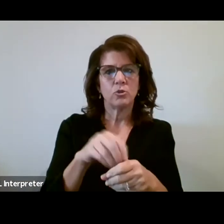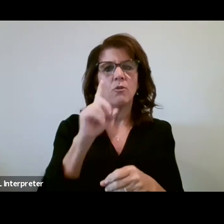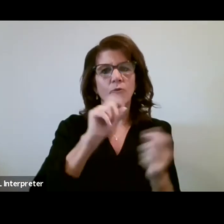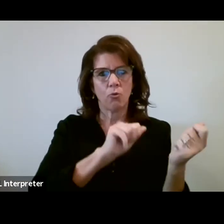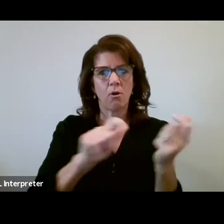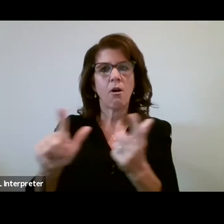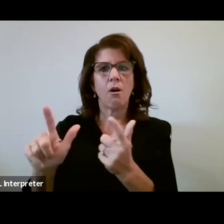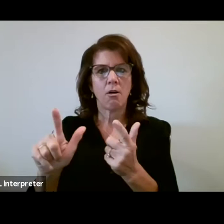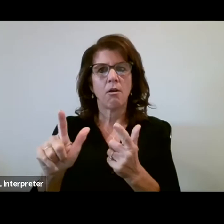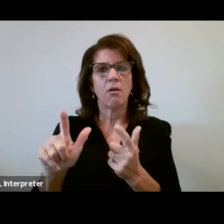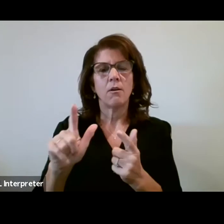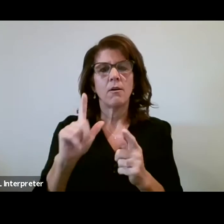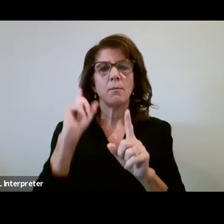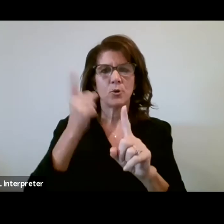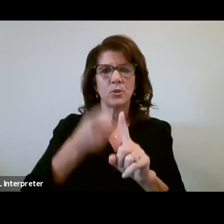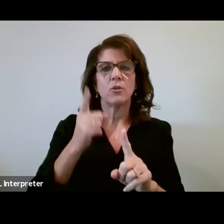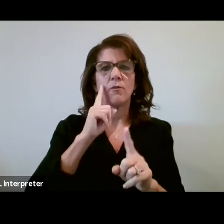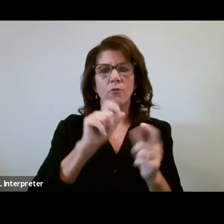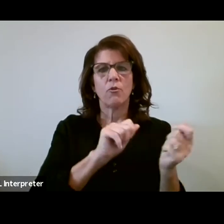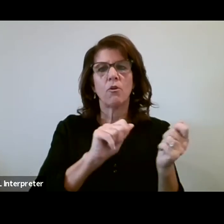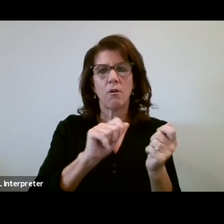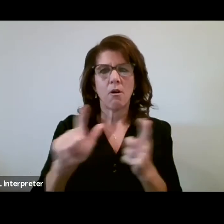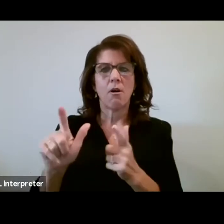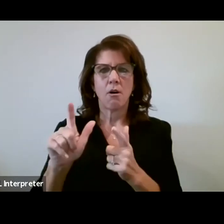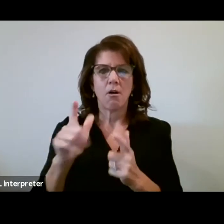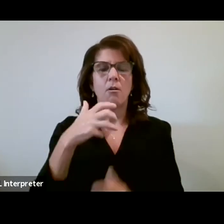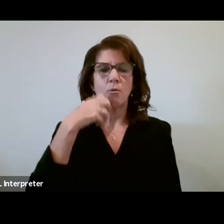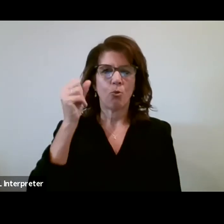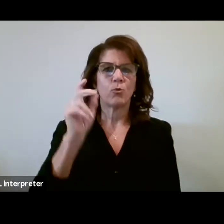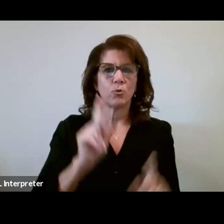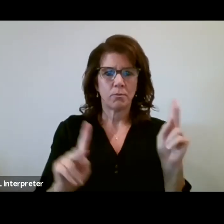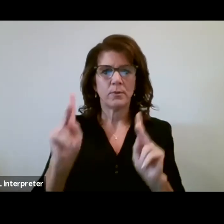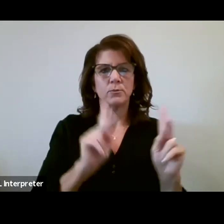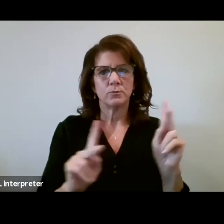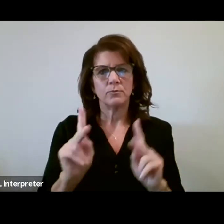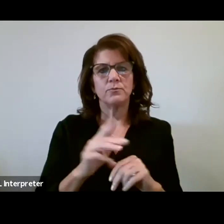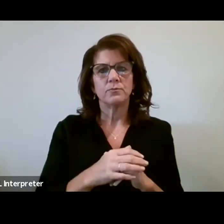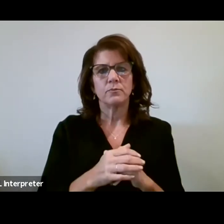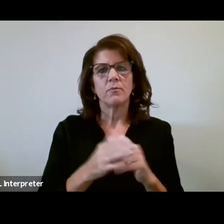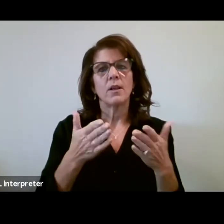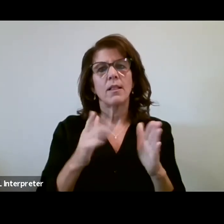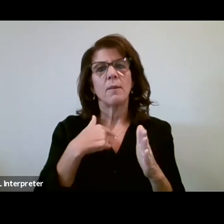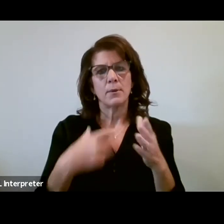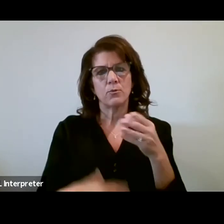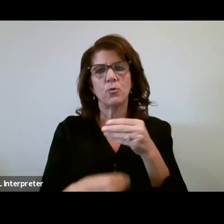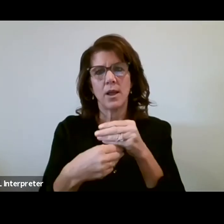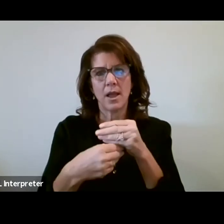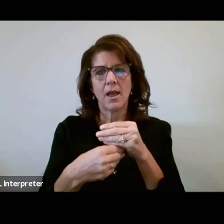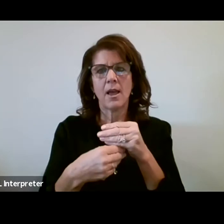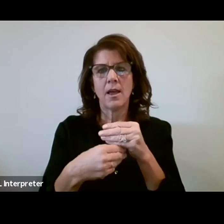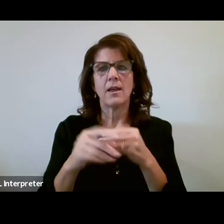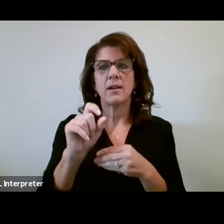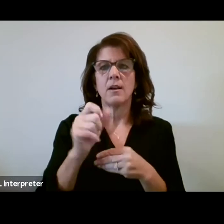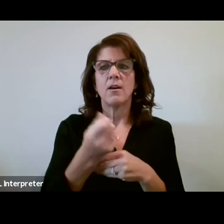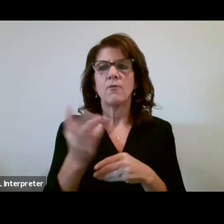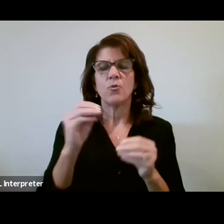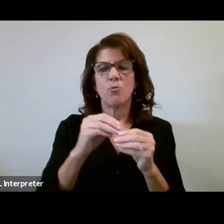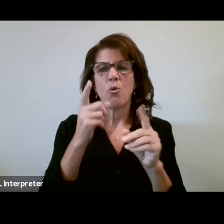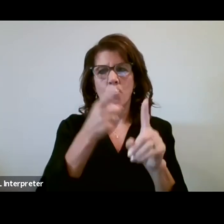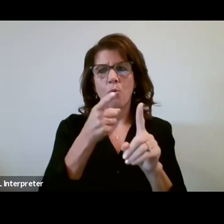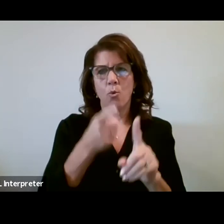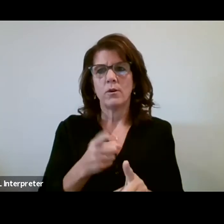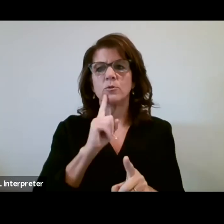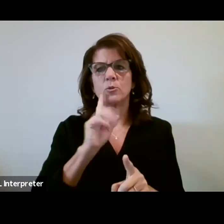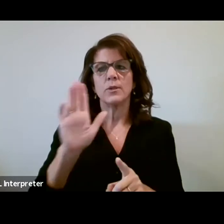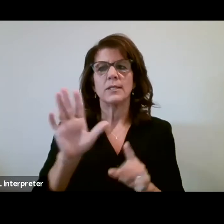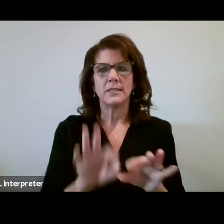all, particularly for older persons. Allow me to add, therefore, a few more points to